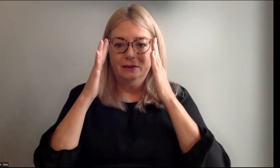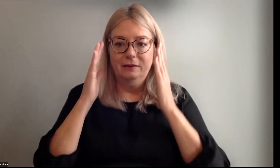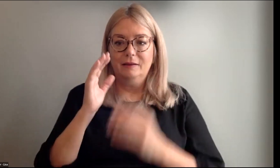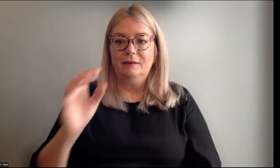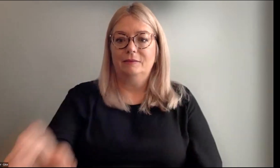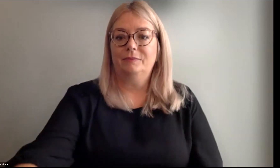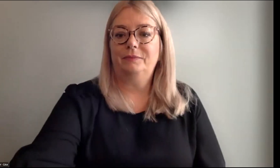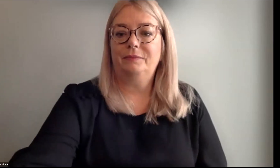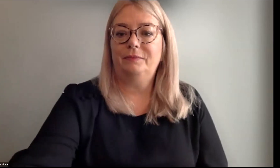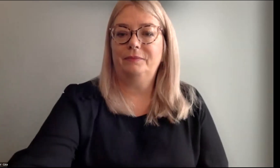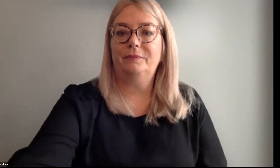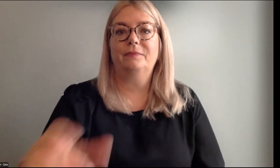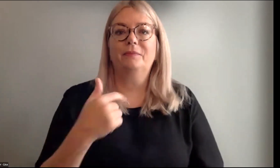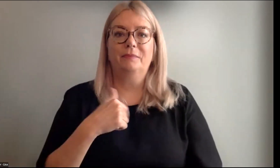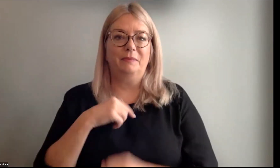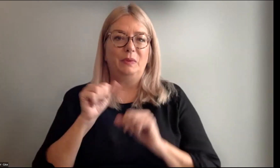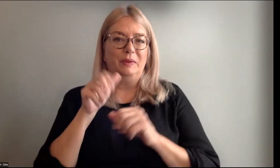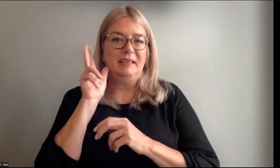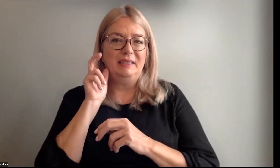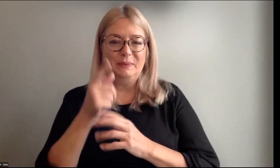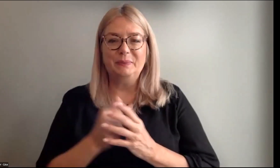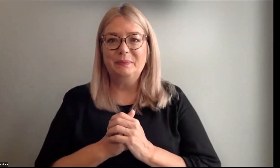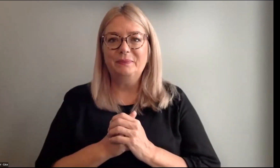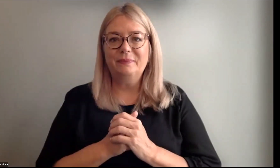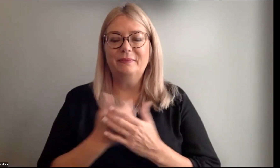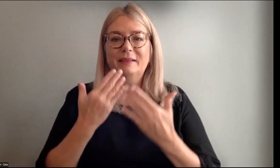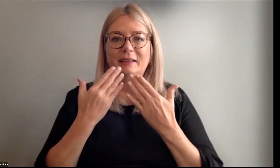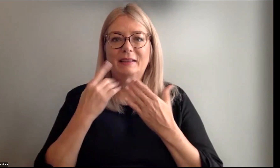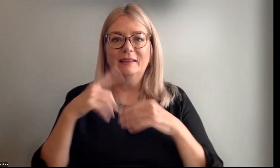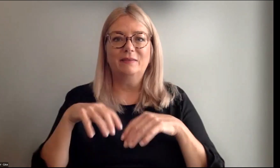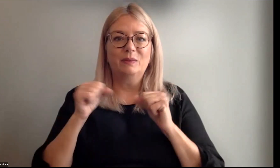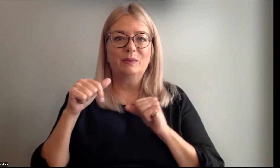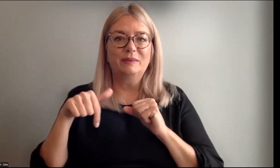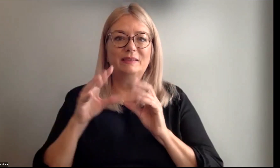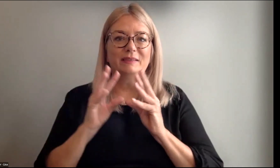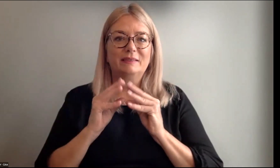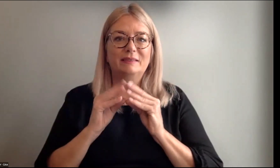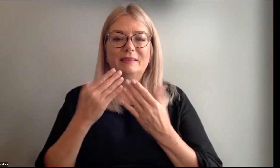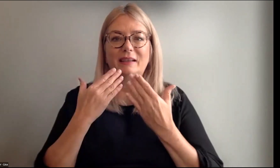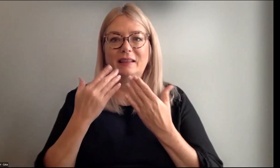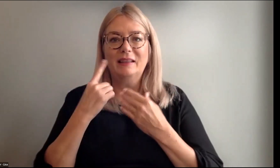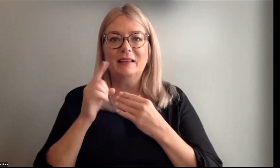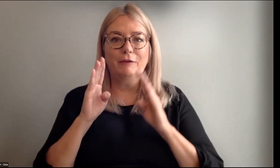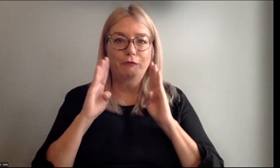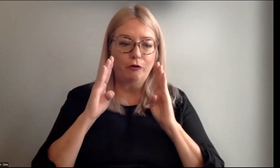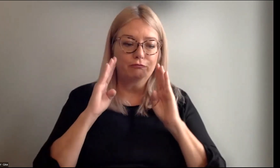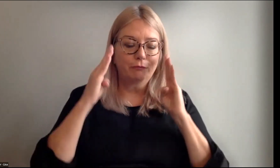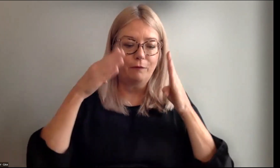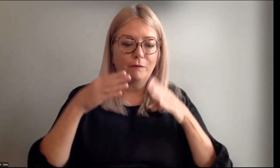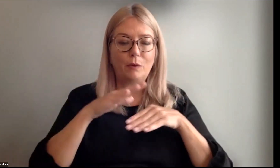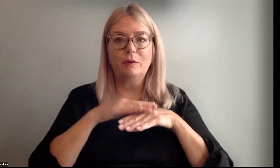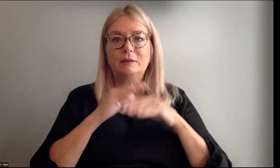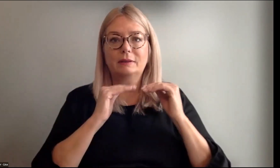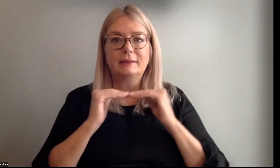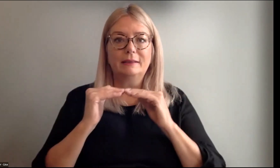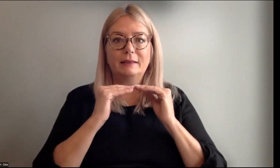you hear me? Yeah. Yes. Okay, great. Sorry. Well, thank you for hosting this session, and also just thank you for paying so much attention to the against